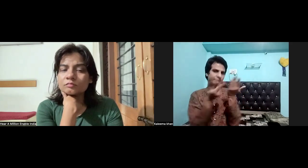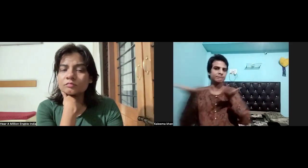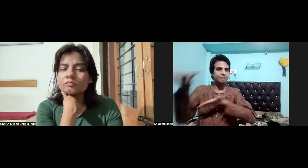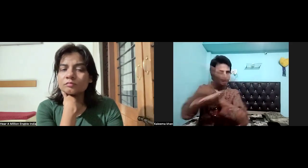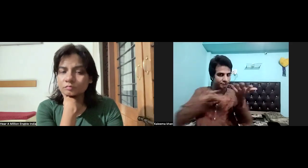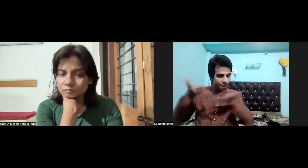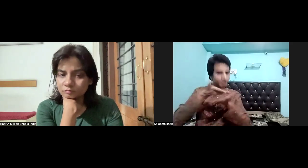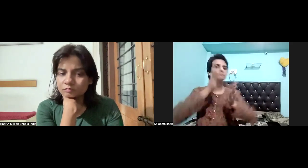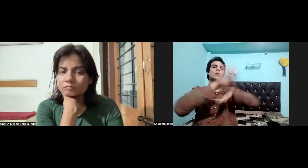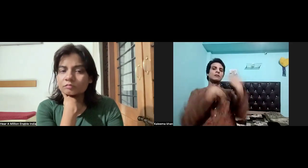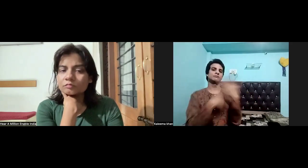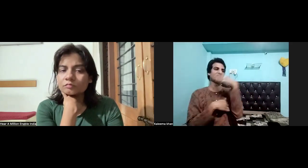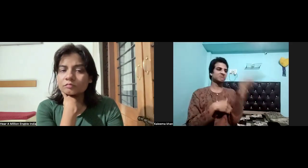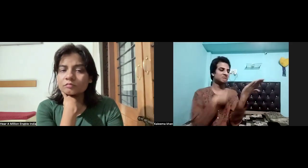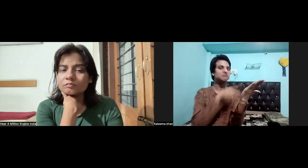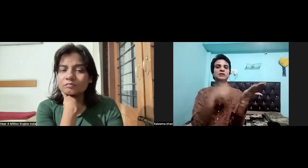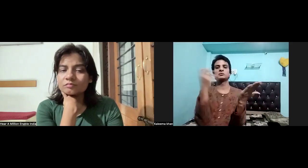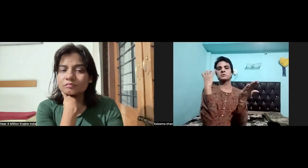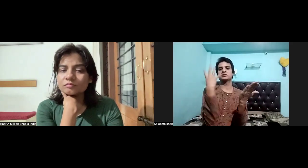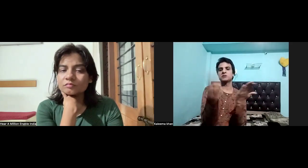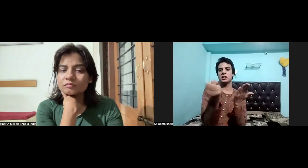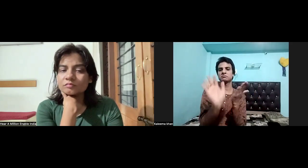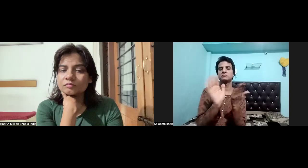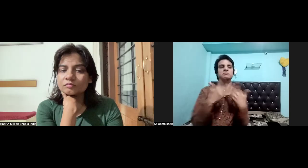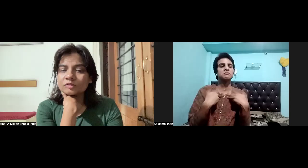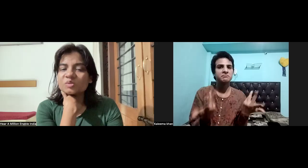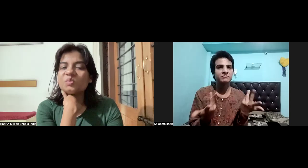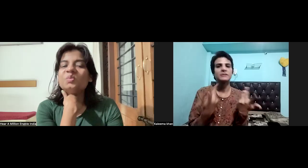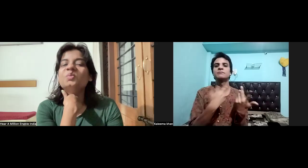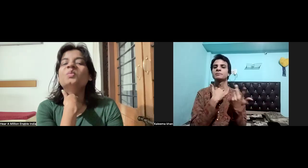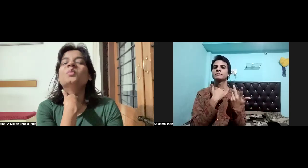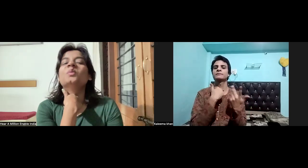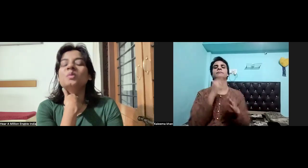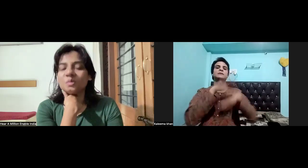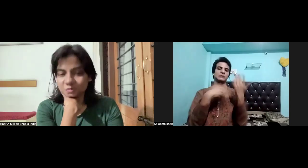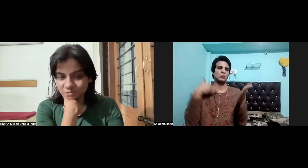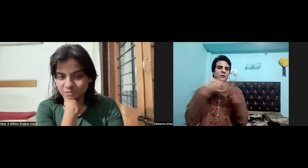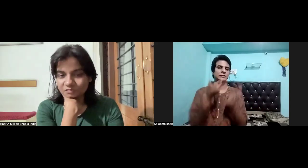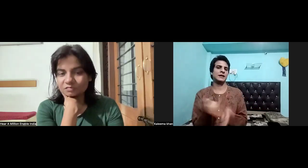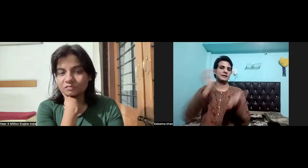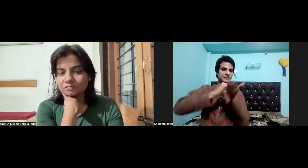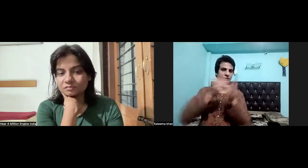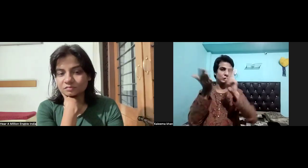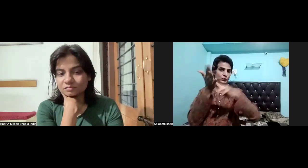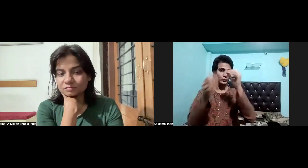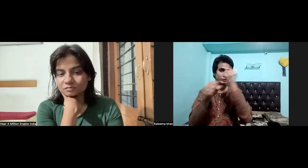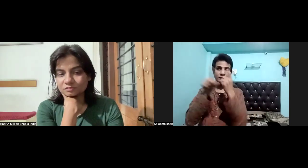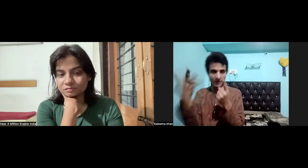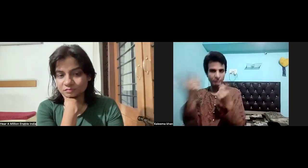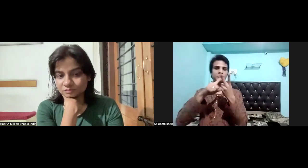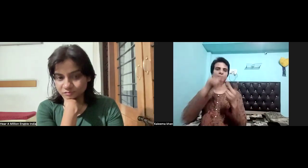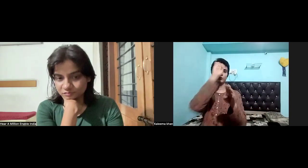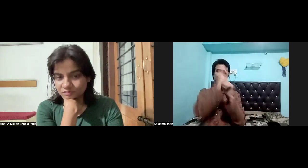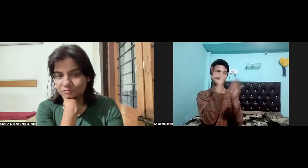some discussion. We wrote some letter, and they said, okay, you have to wait for a while.